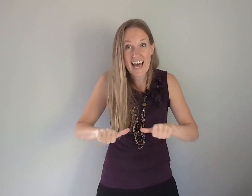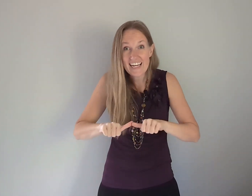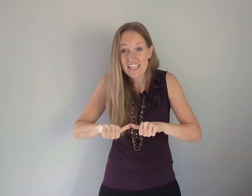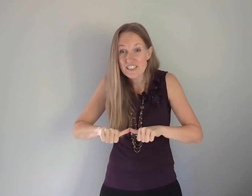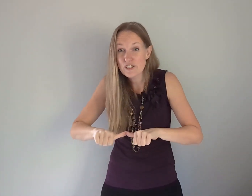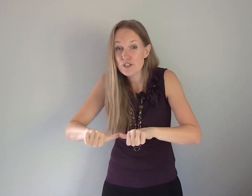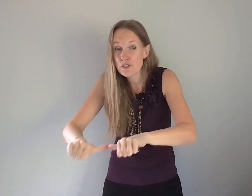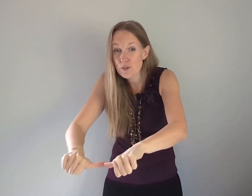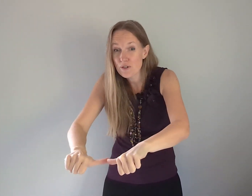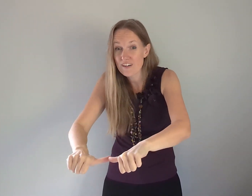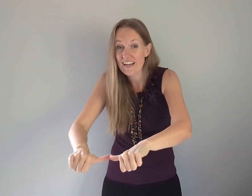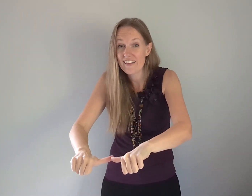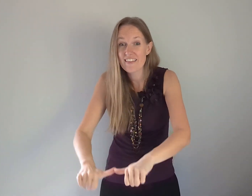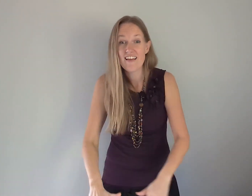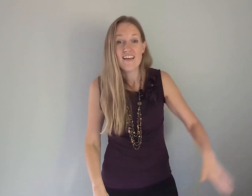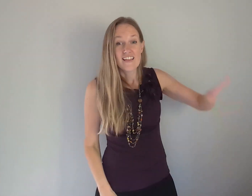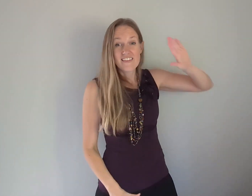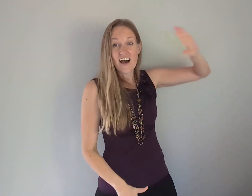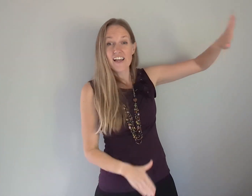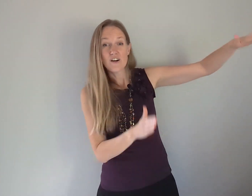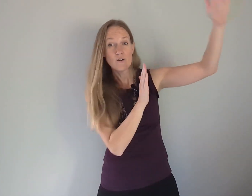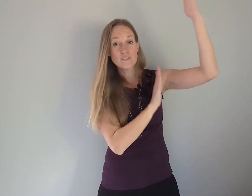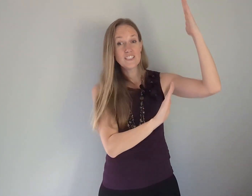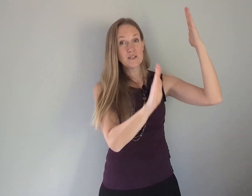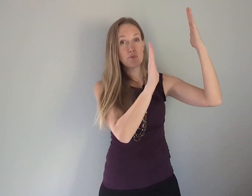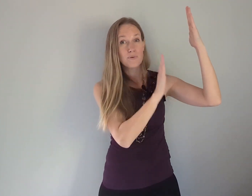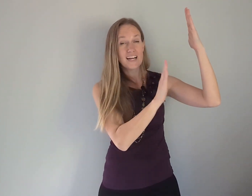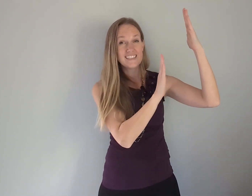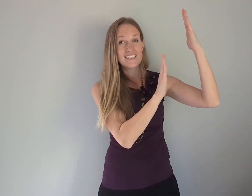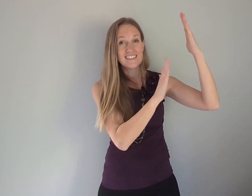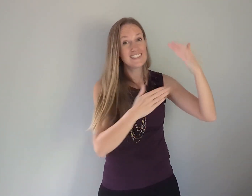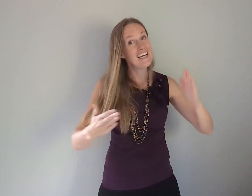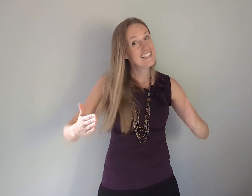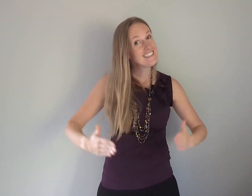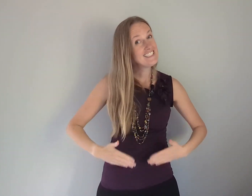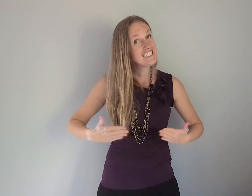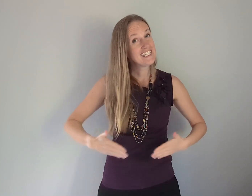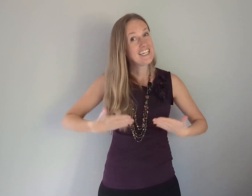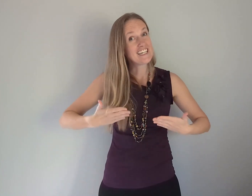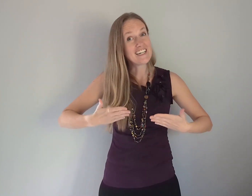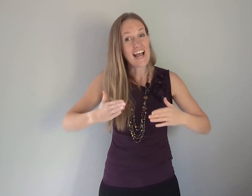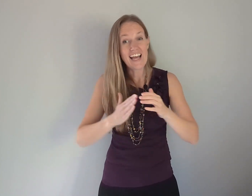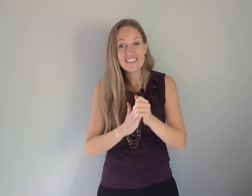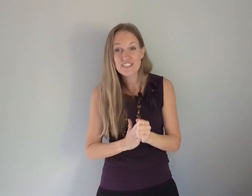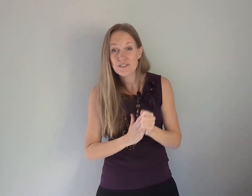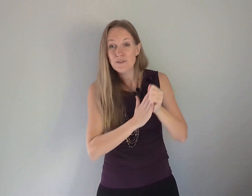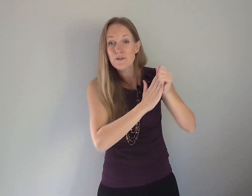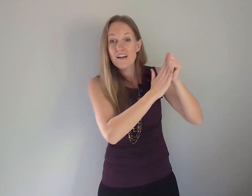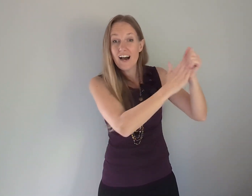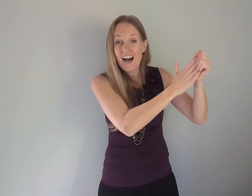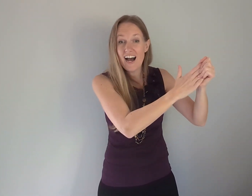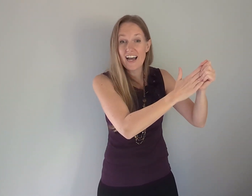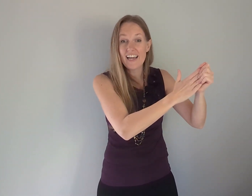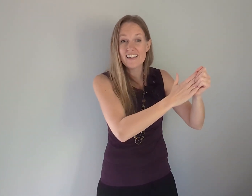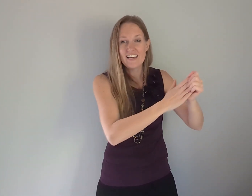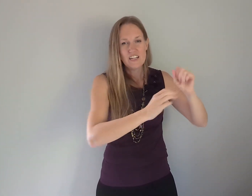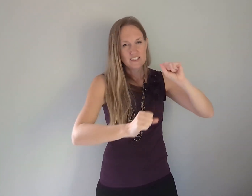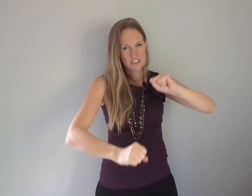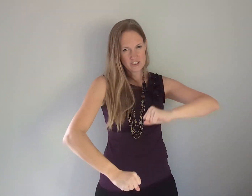that endureth, thine own dear presence to cheer and to guide,